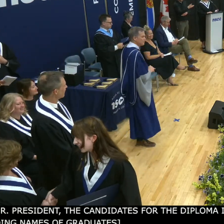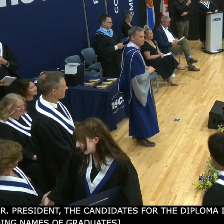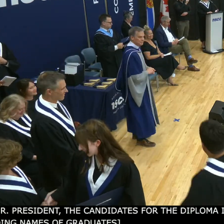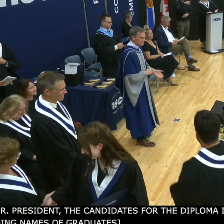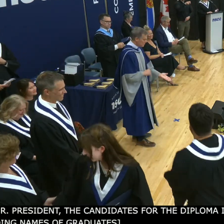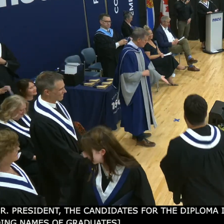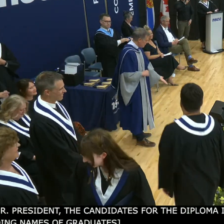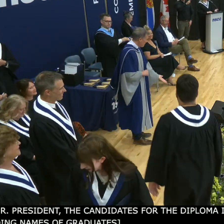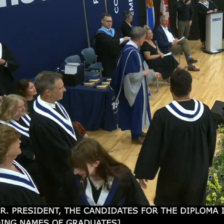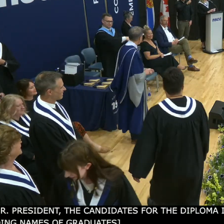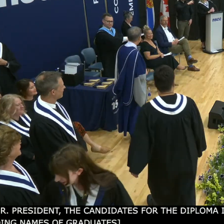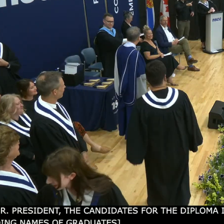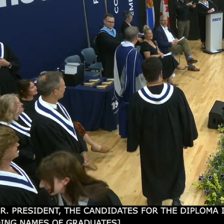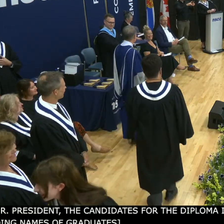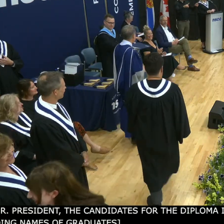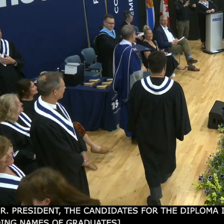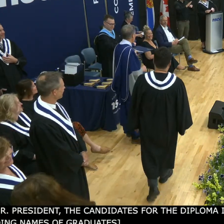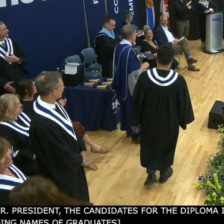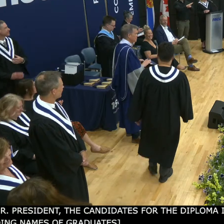administration.